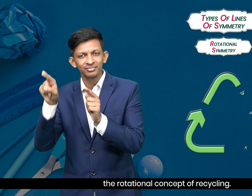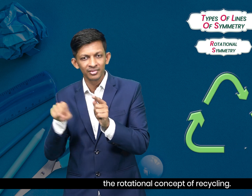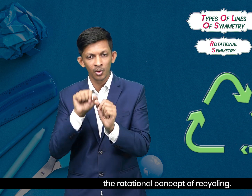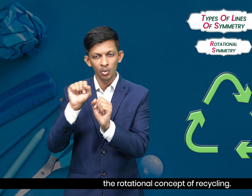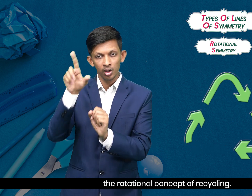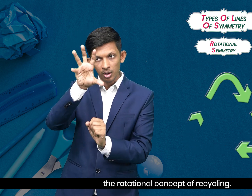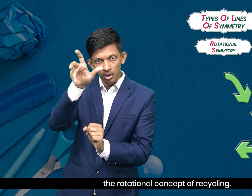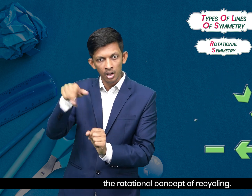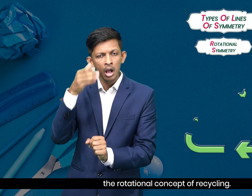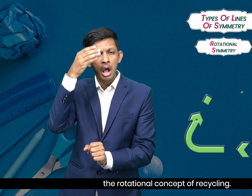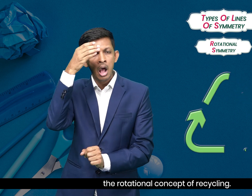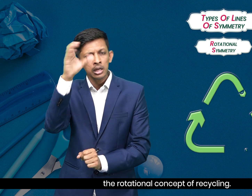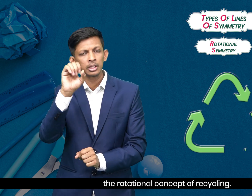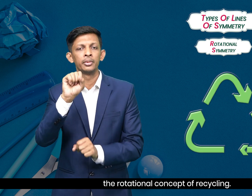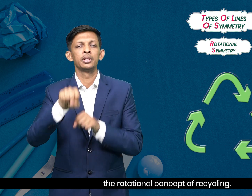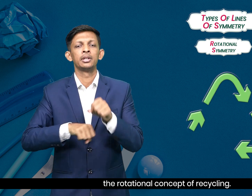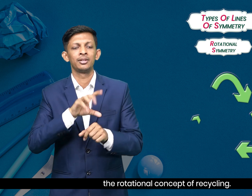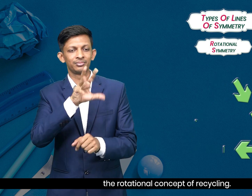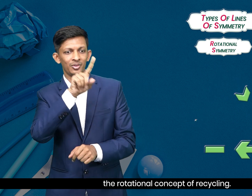rotationally concept of the recycling.